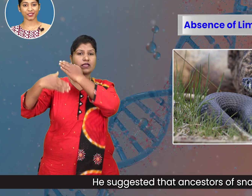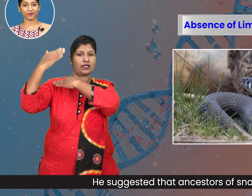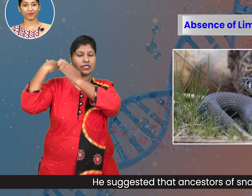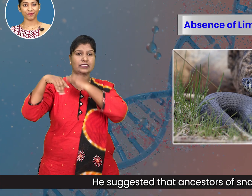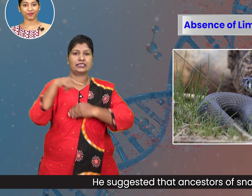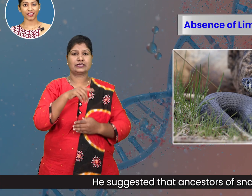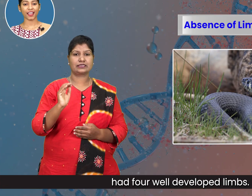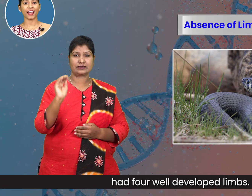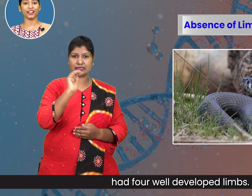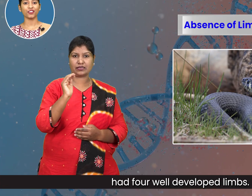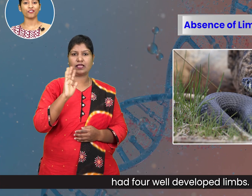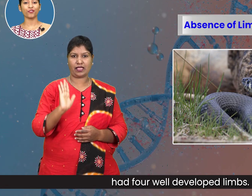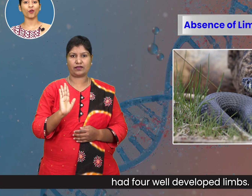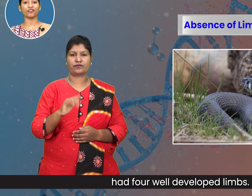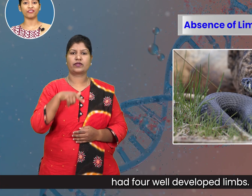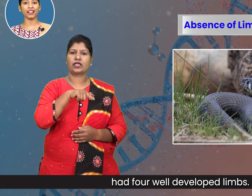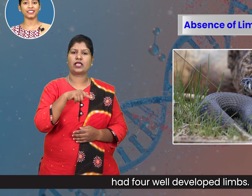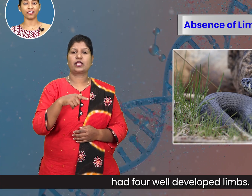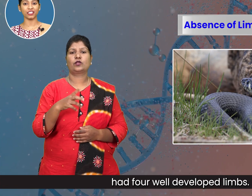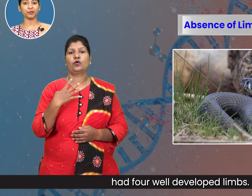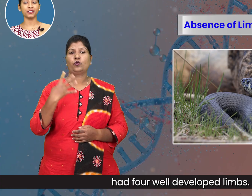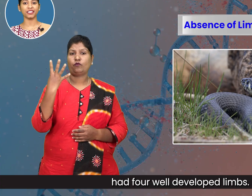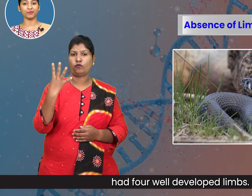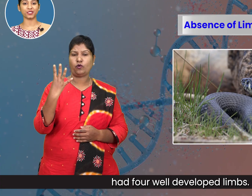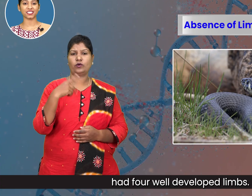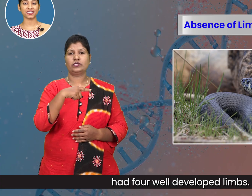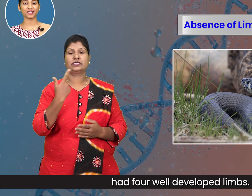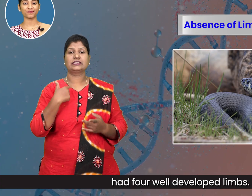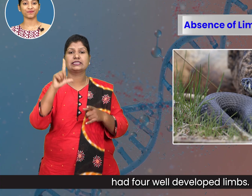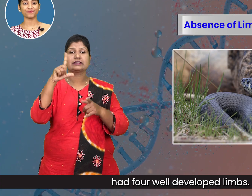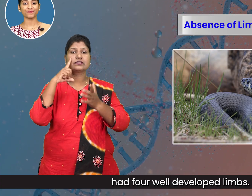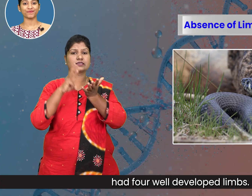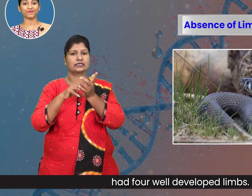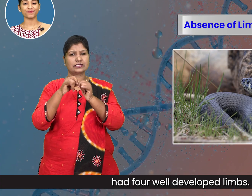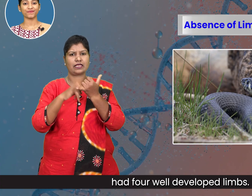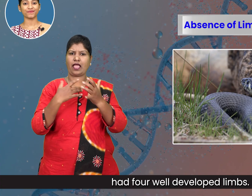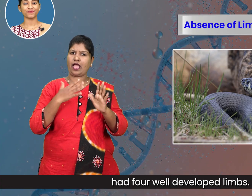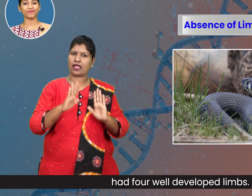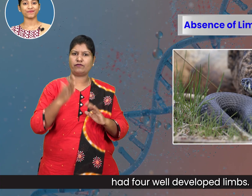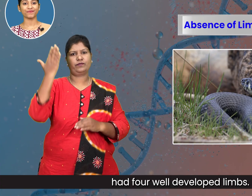snakes had 4 well-developed limbs.